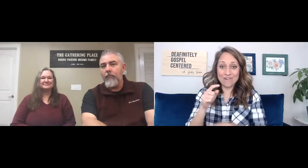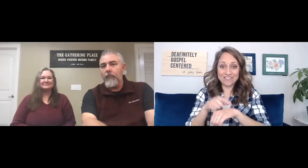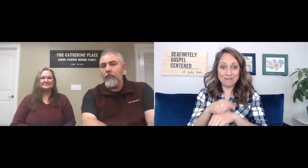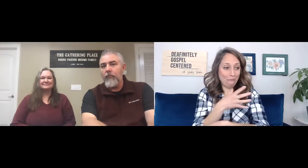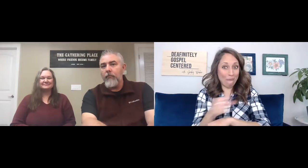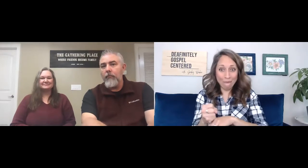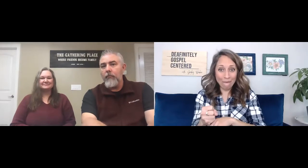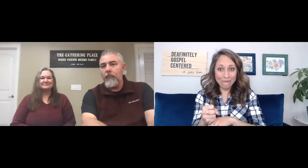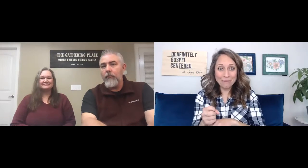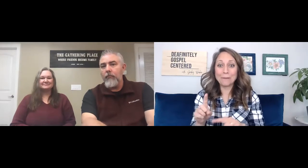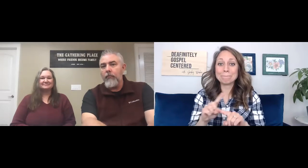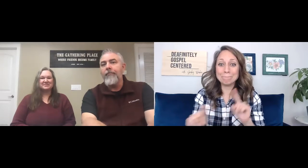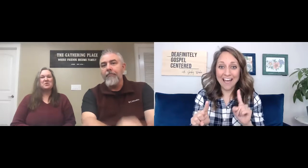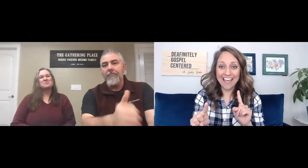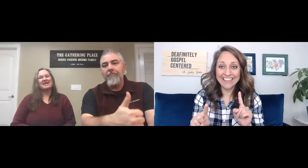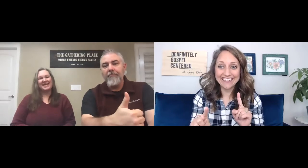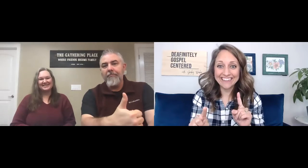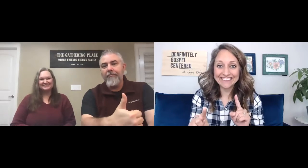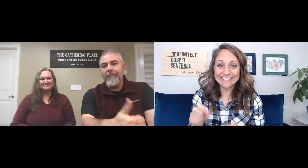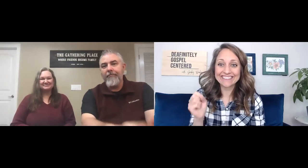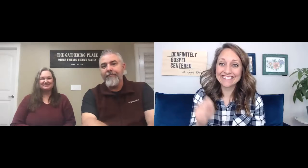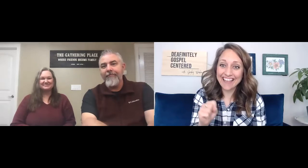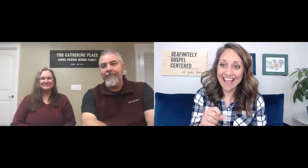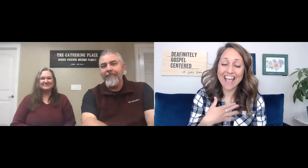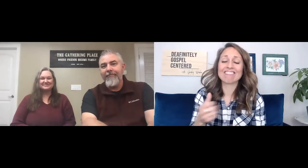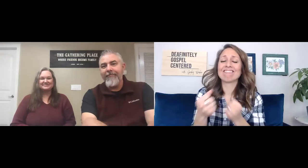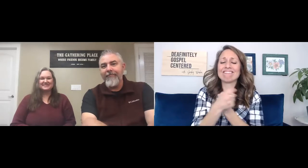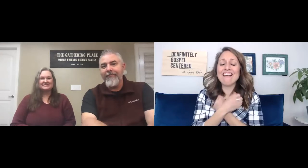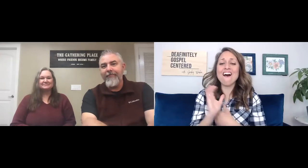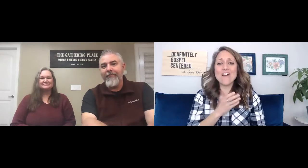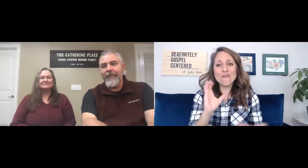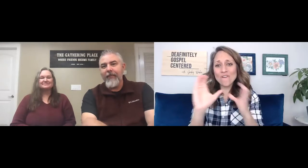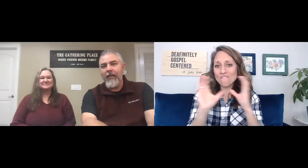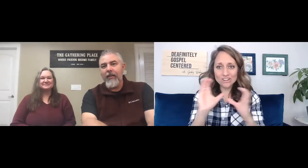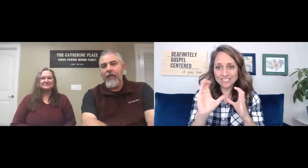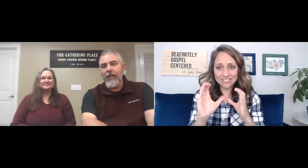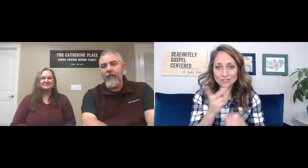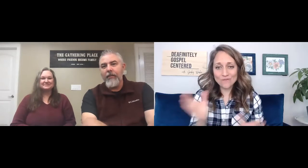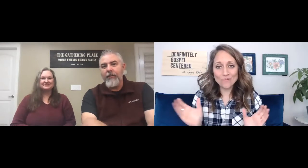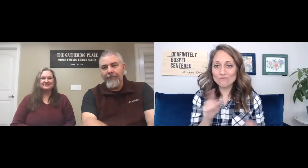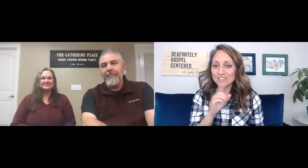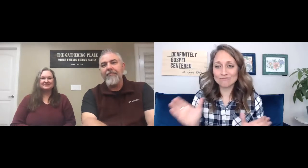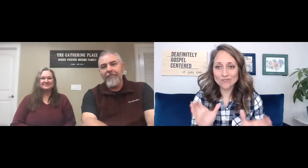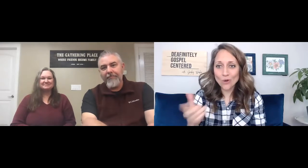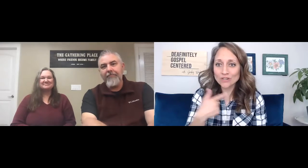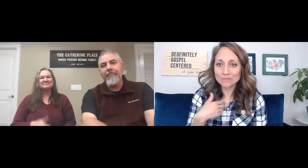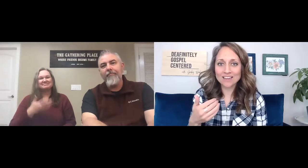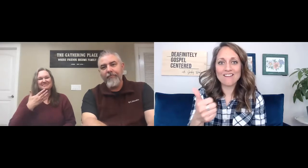Wow. Well, our time has run out, but yeah, I just love our conversation. And you